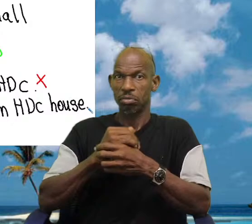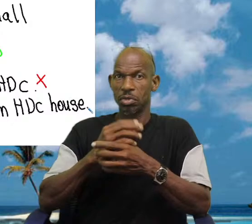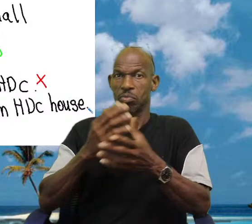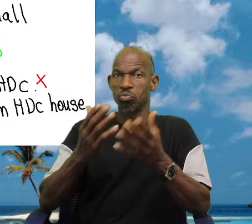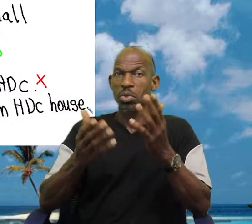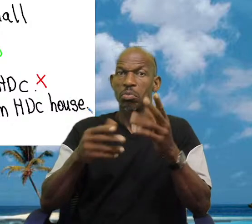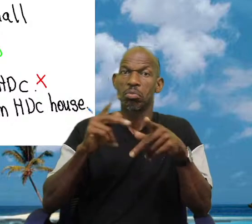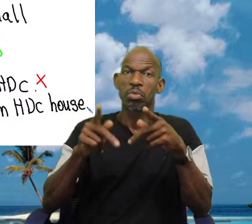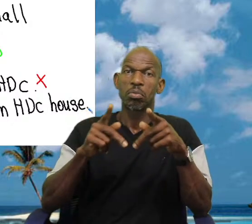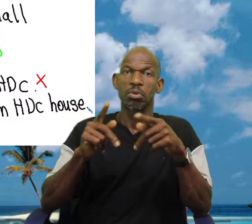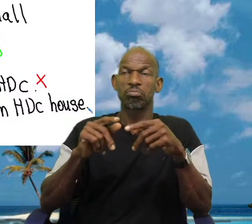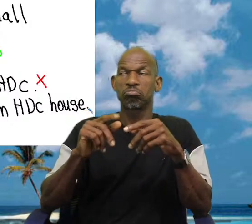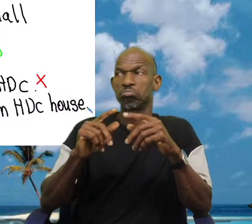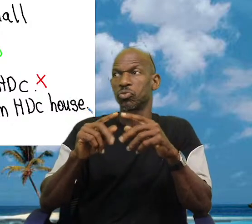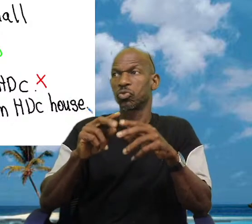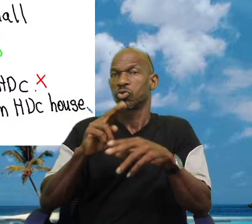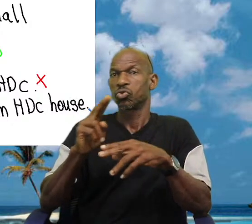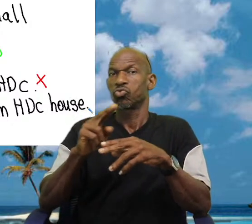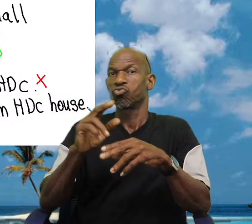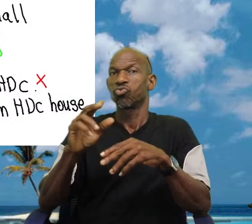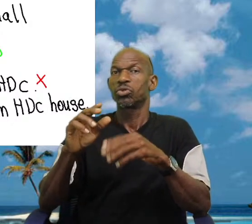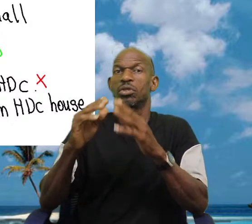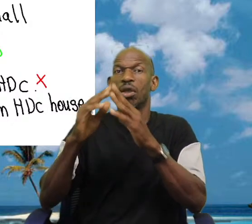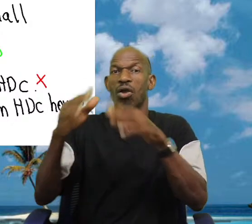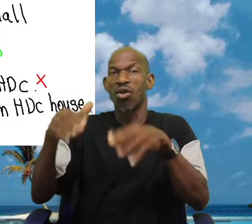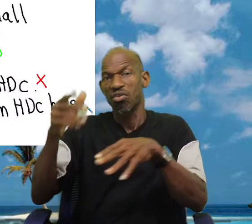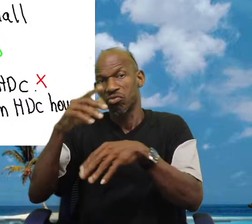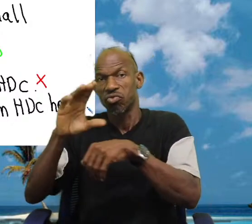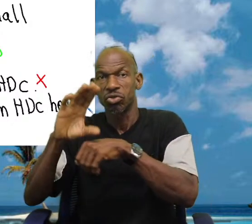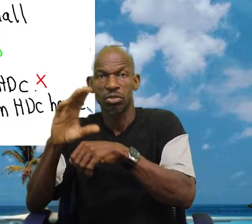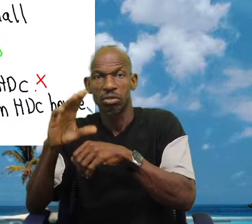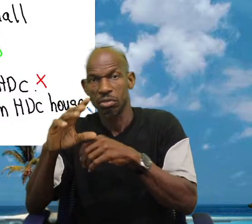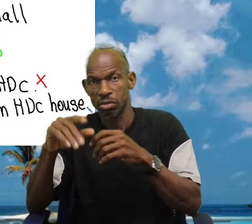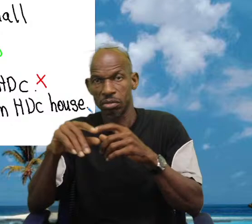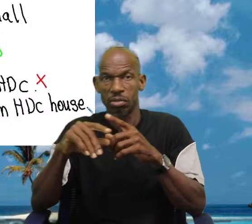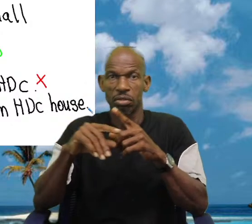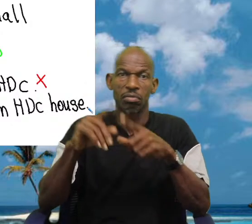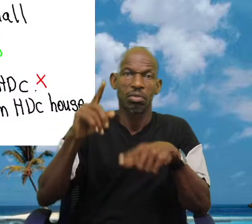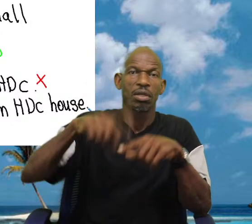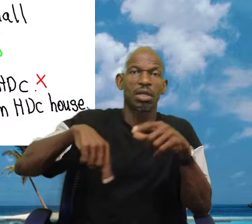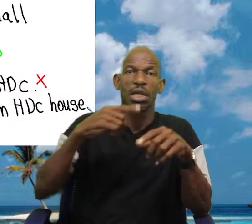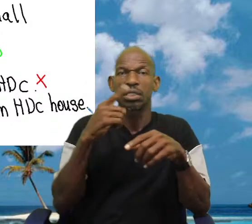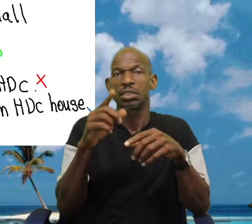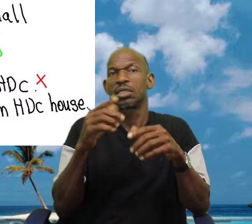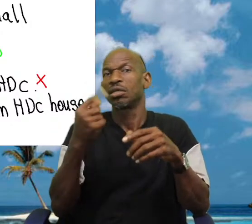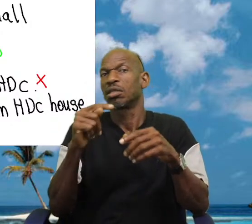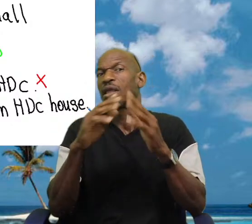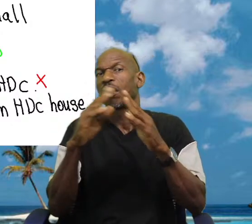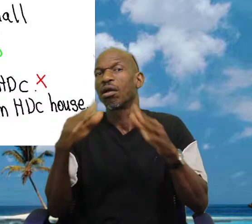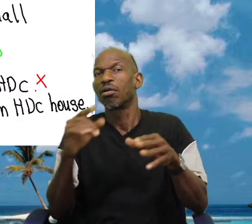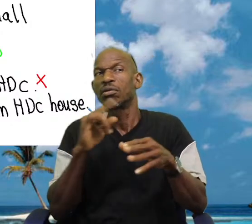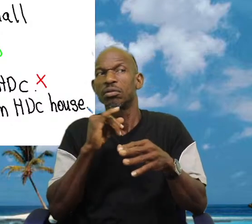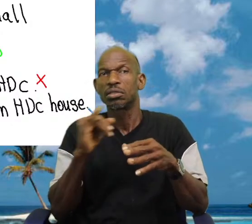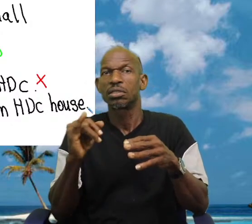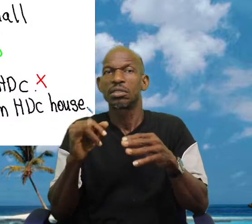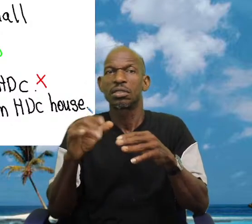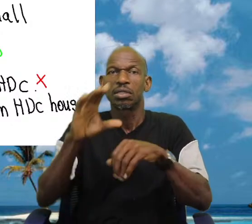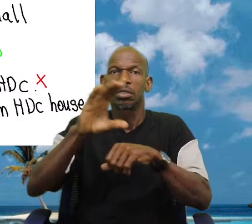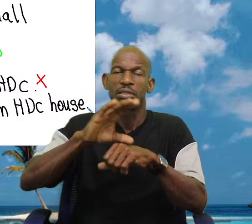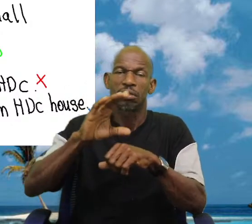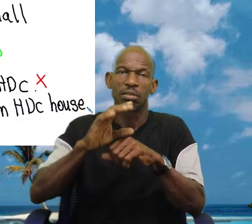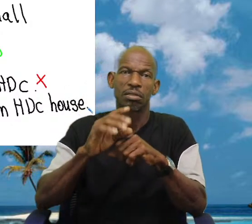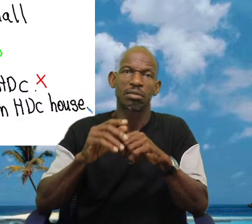house. What it is used for. But I cannot say the house is church, because church by itself is not